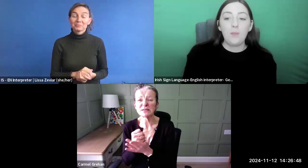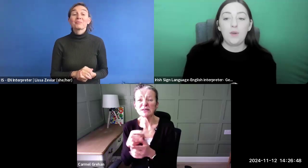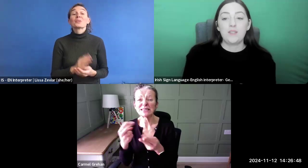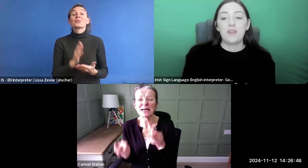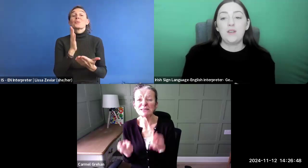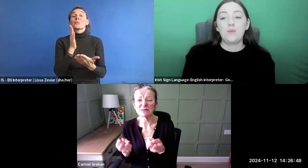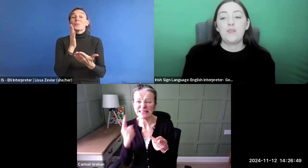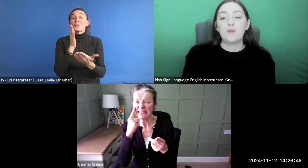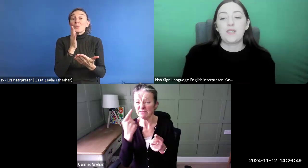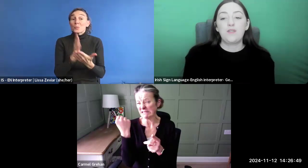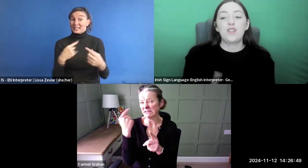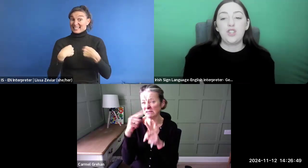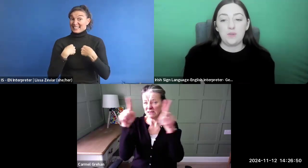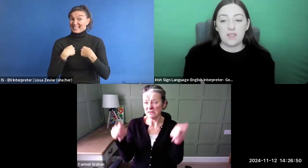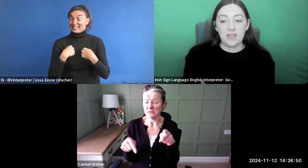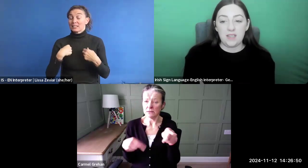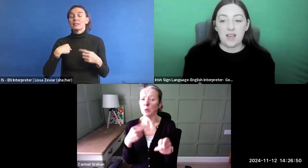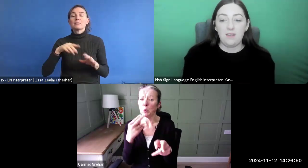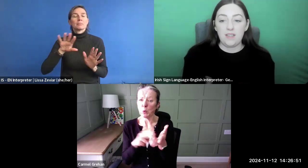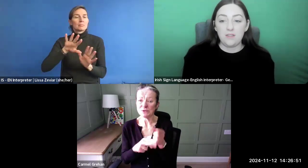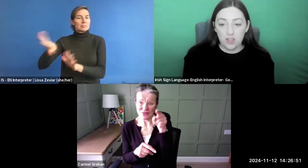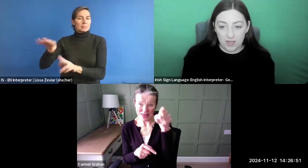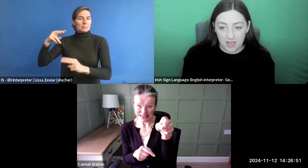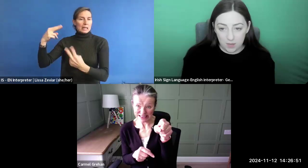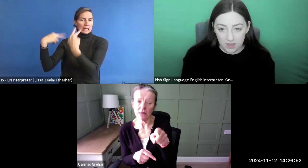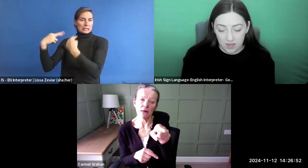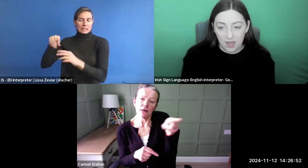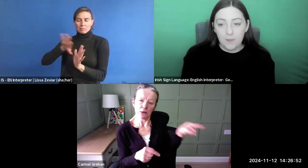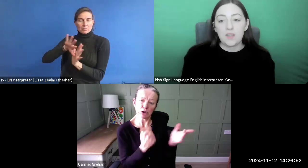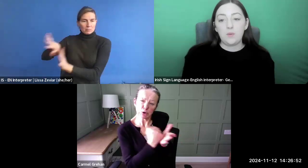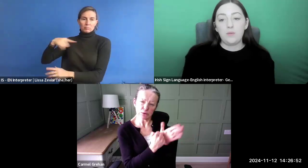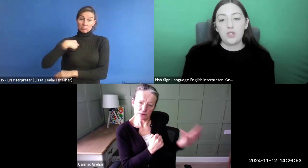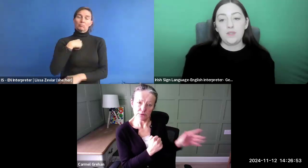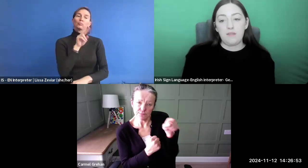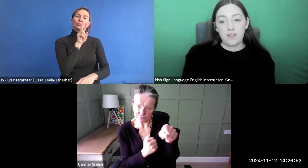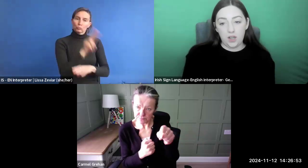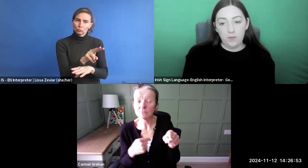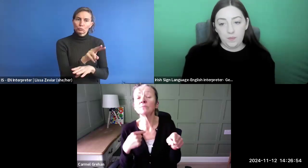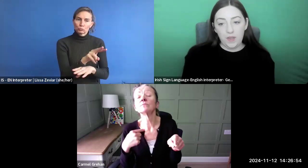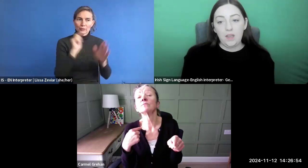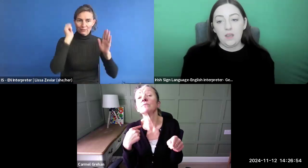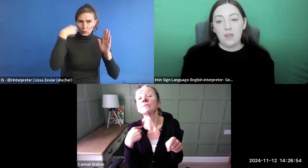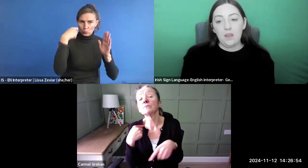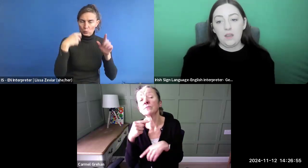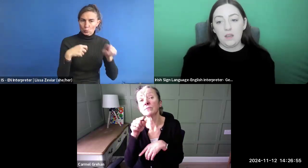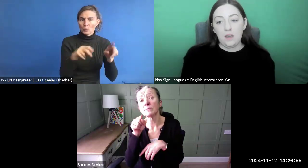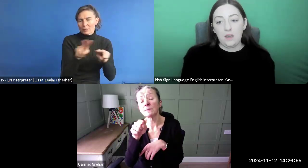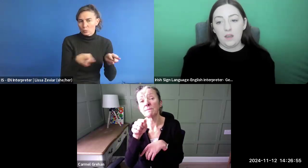self-assessment because it was 15% for the students. They needed to have an individual assessment. So I would use that video,